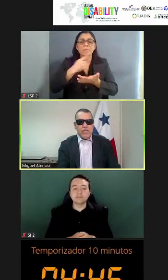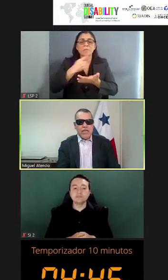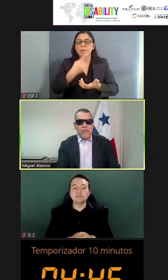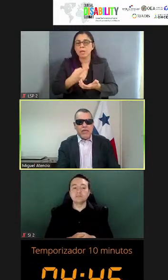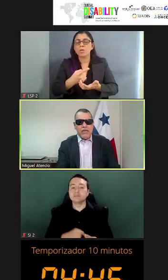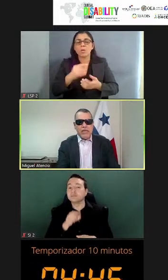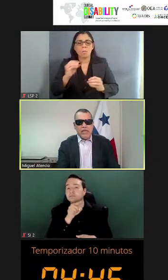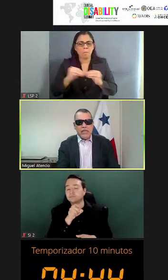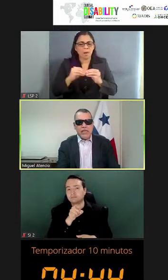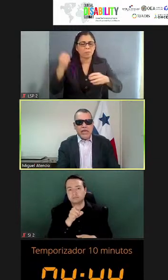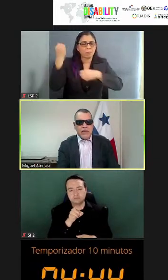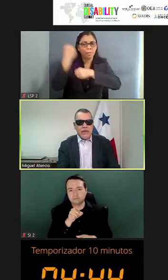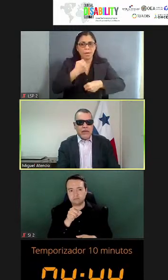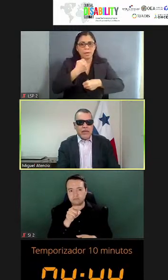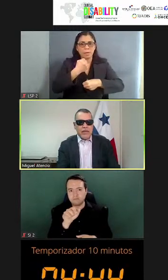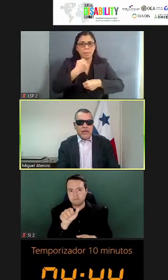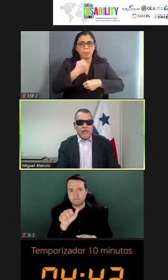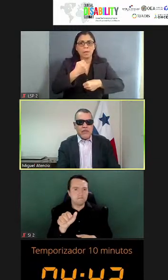we have